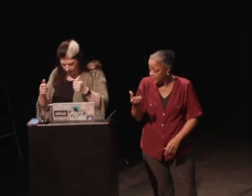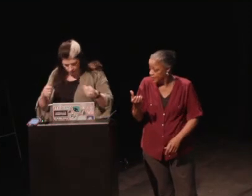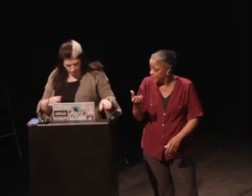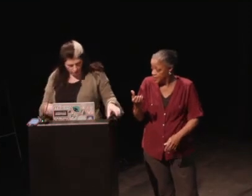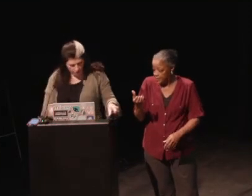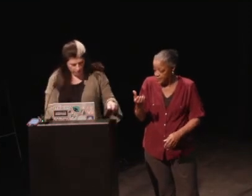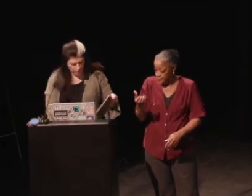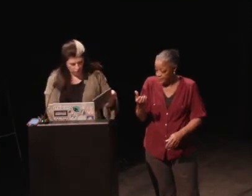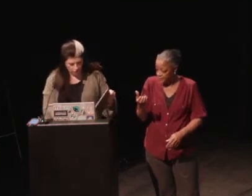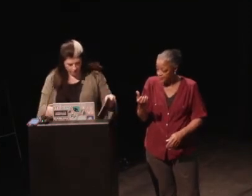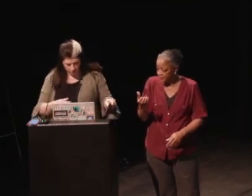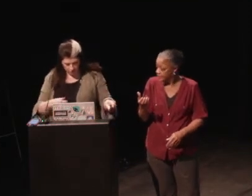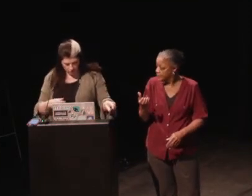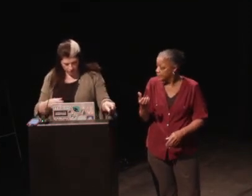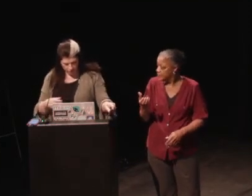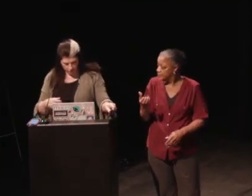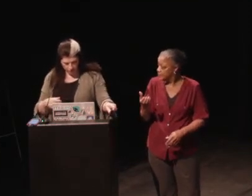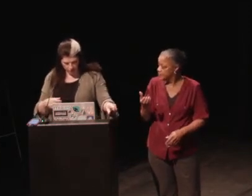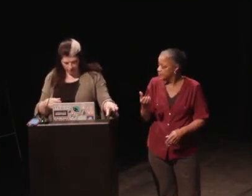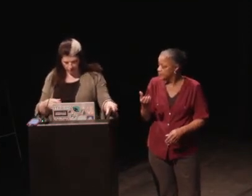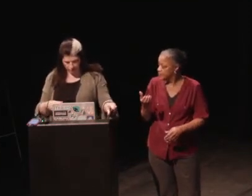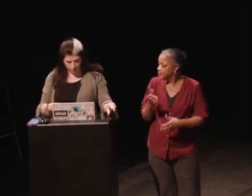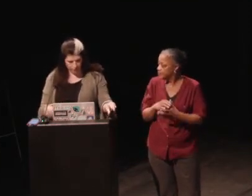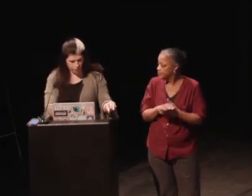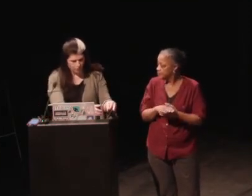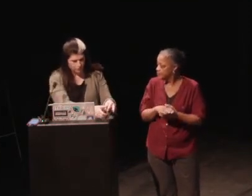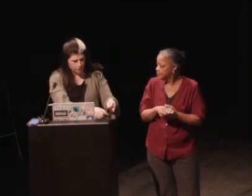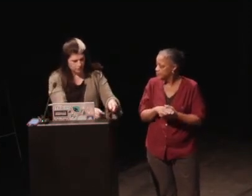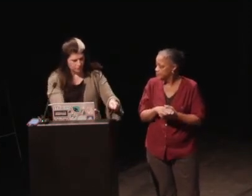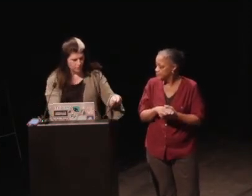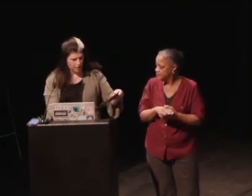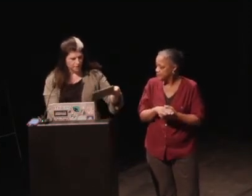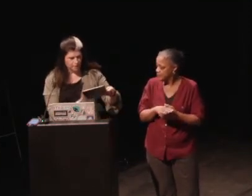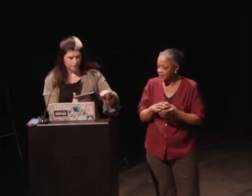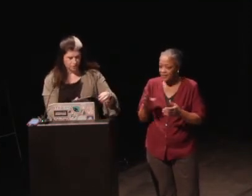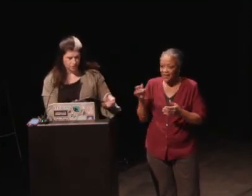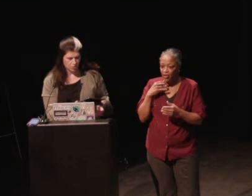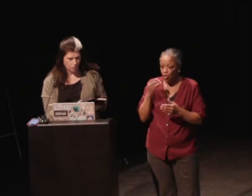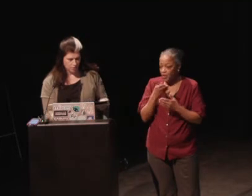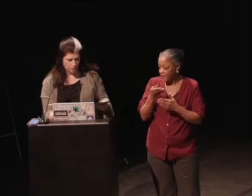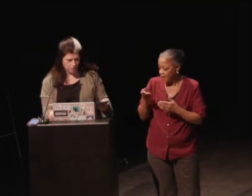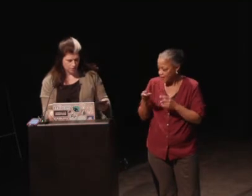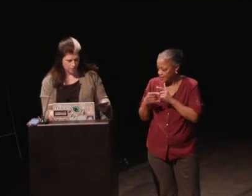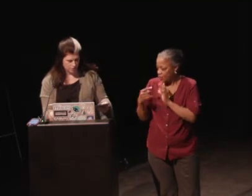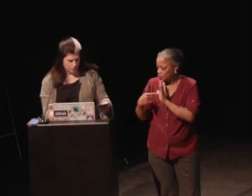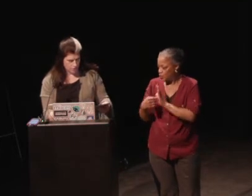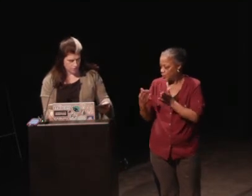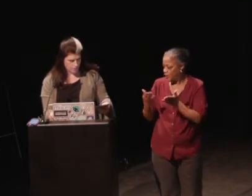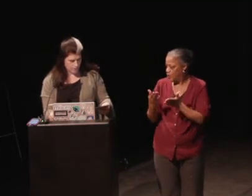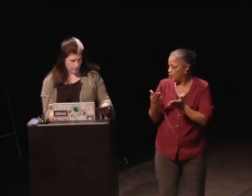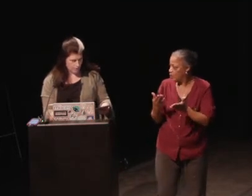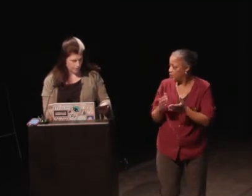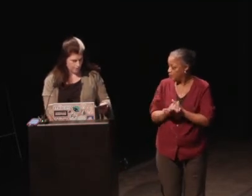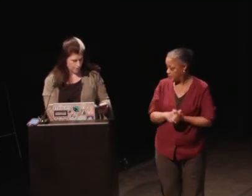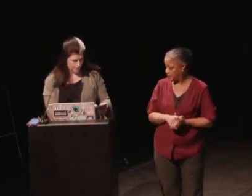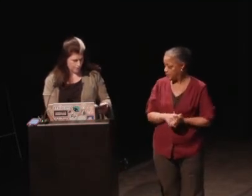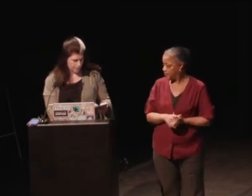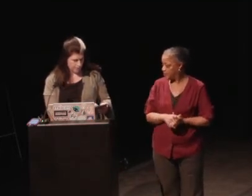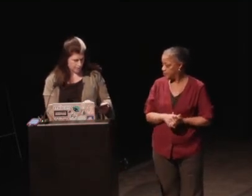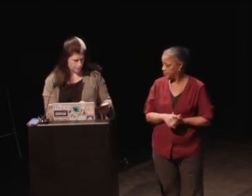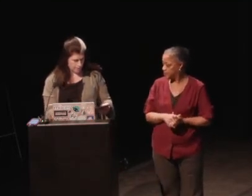you can look with your device, and I'll show you on here. You